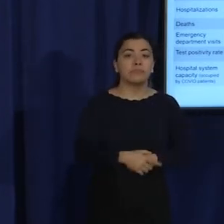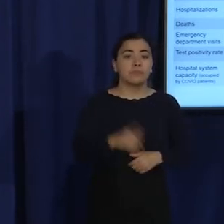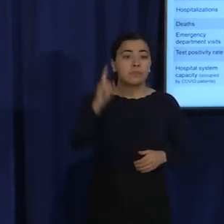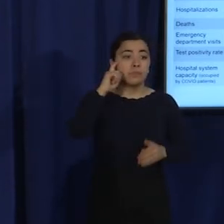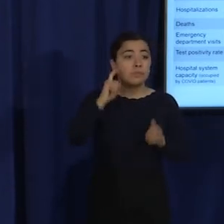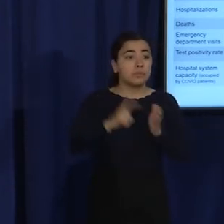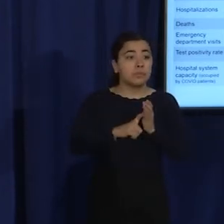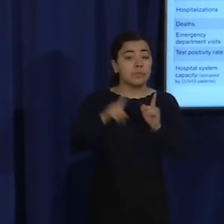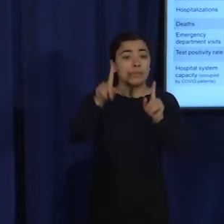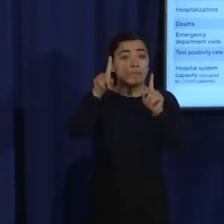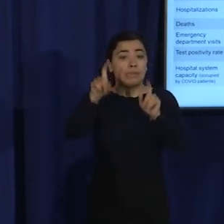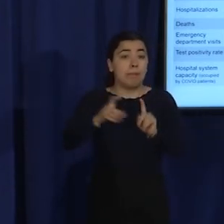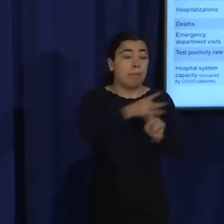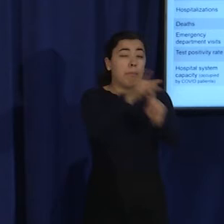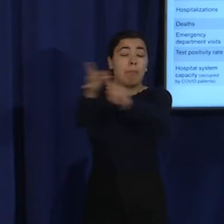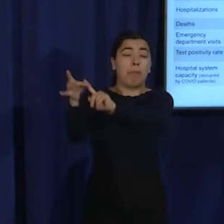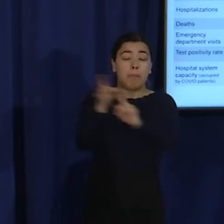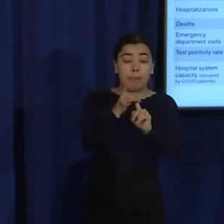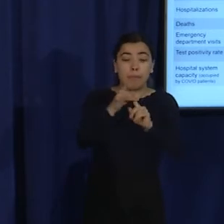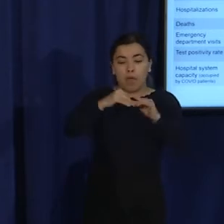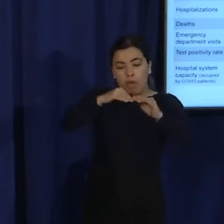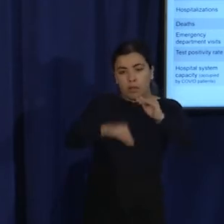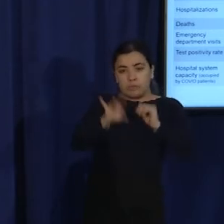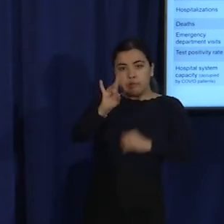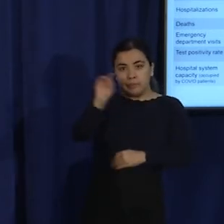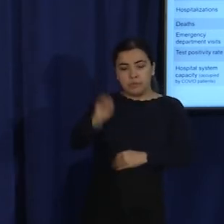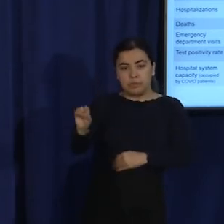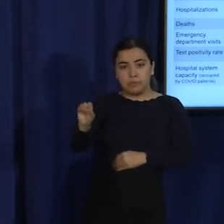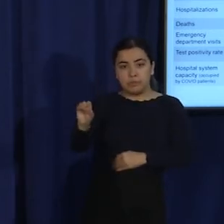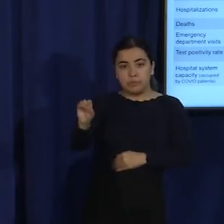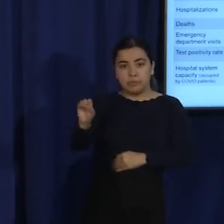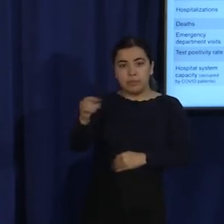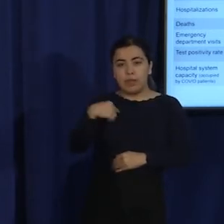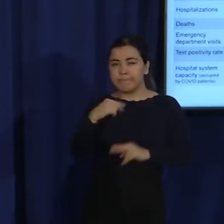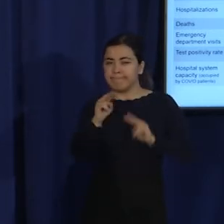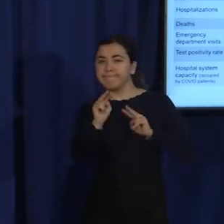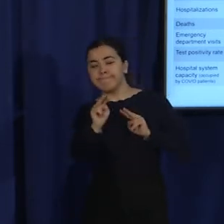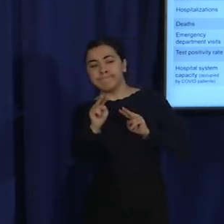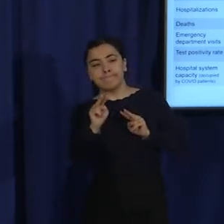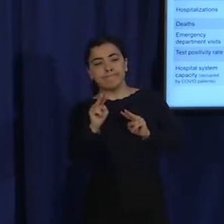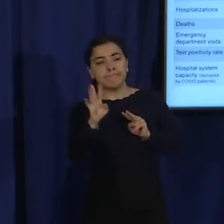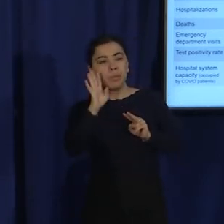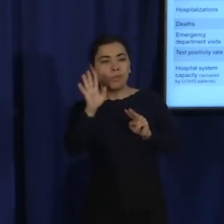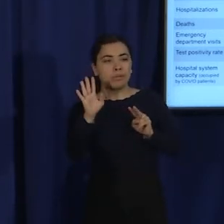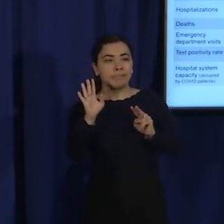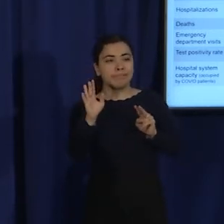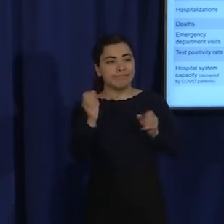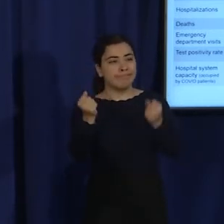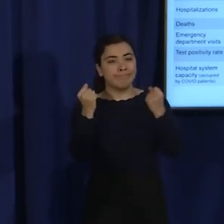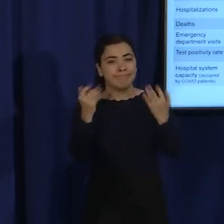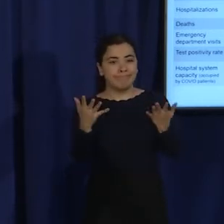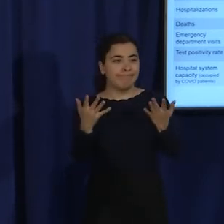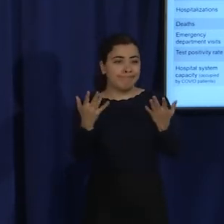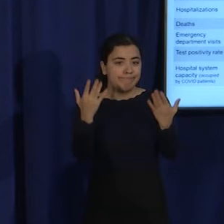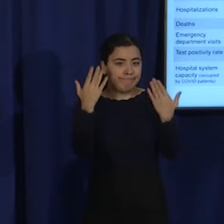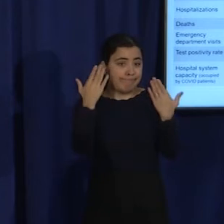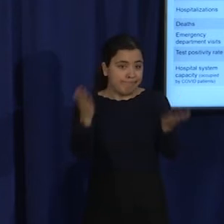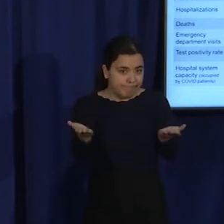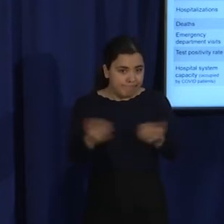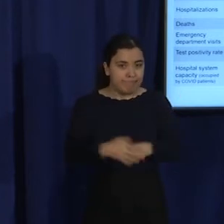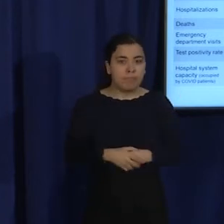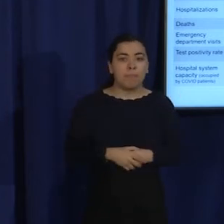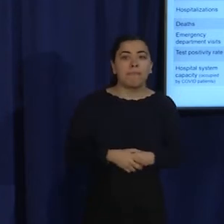that 8% mark, but I expect it to be there imminently. And finally, on the hospital